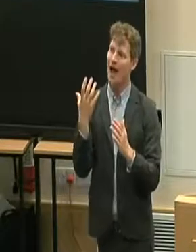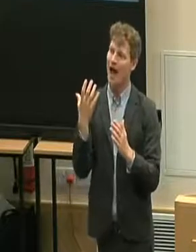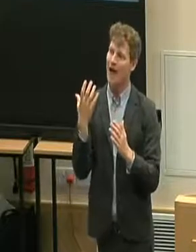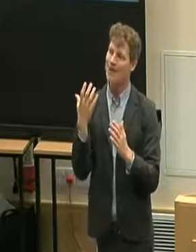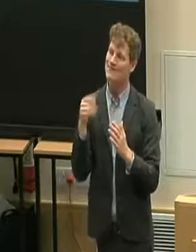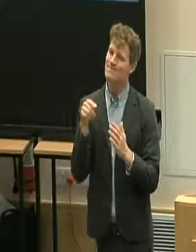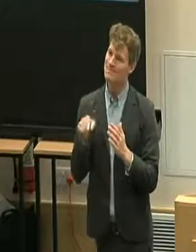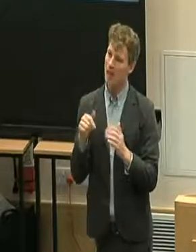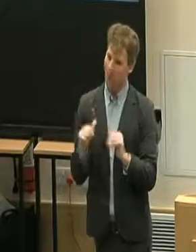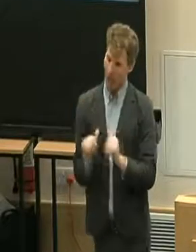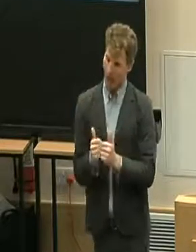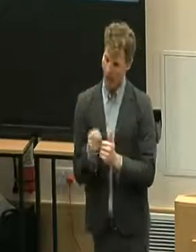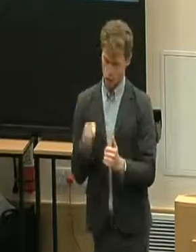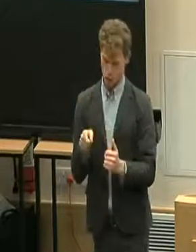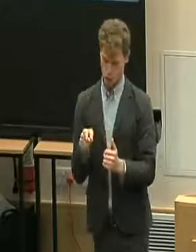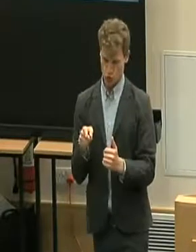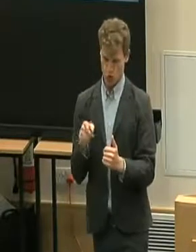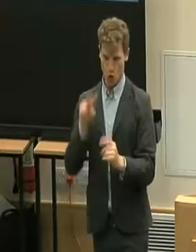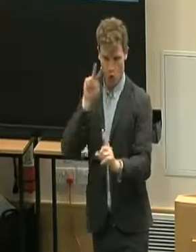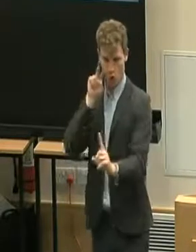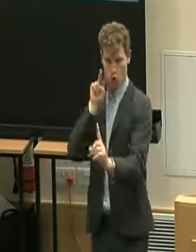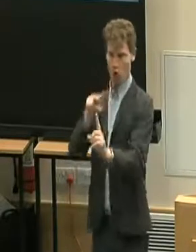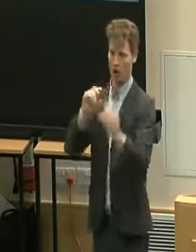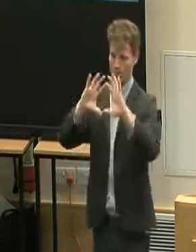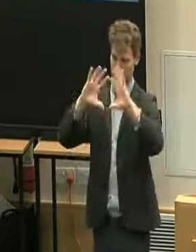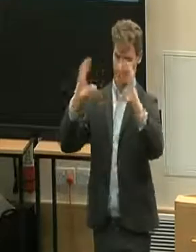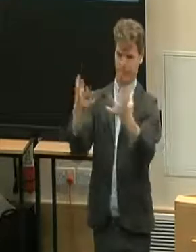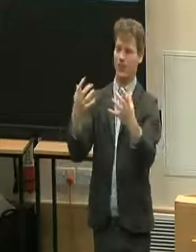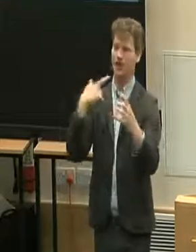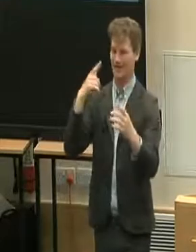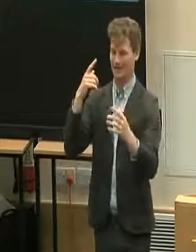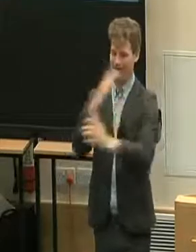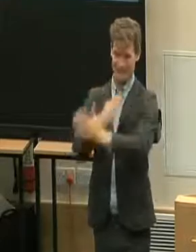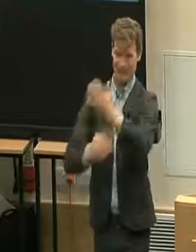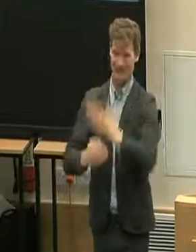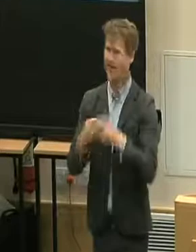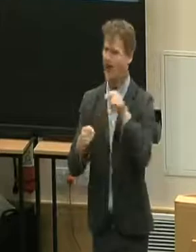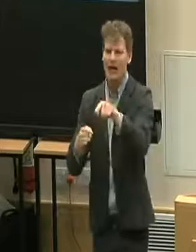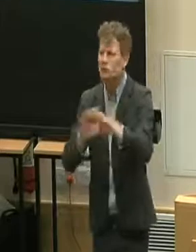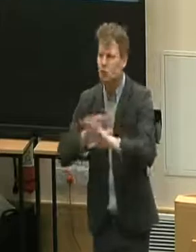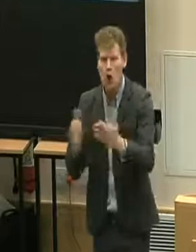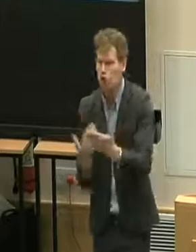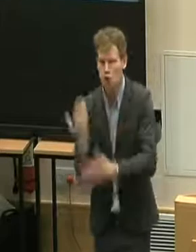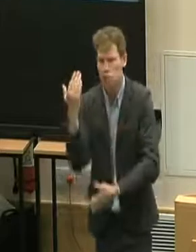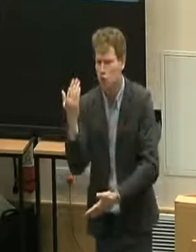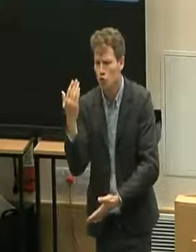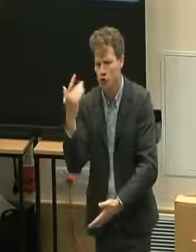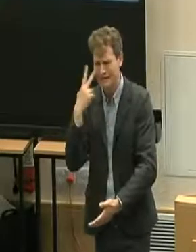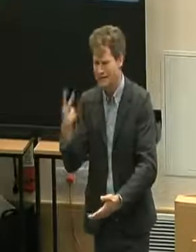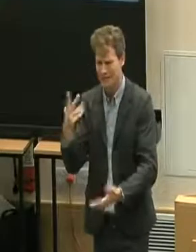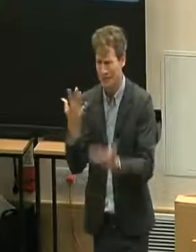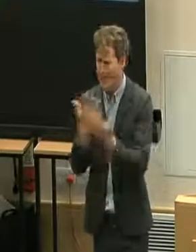conceptualizing disability, certainly not new, certainly has been in literature for a long time, that is embodied in